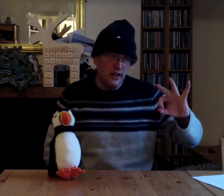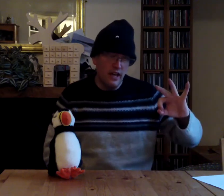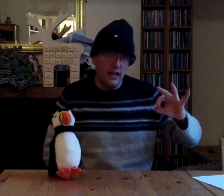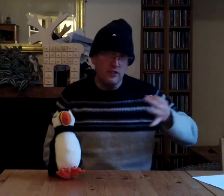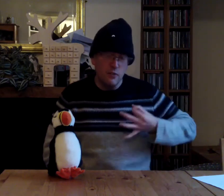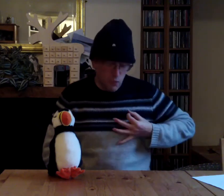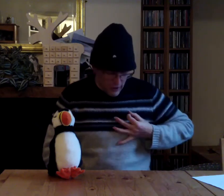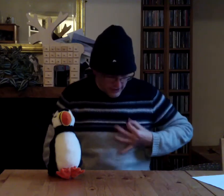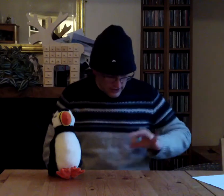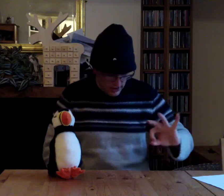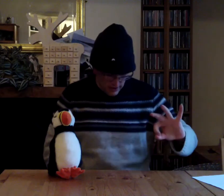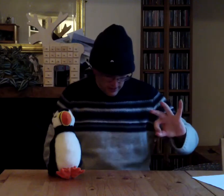that.